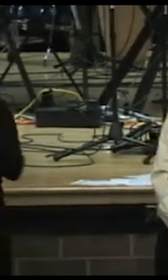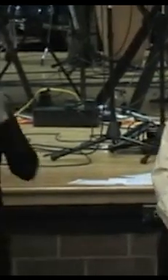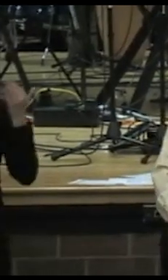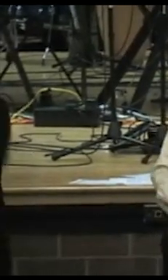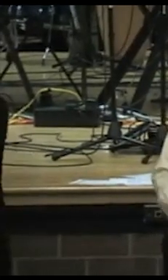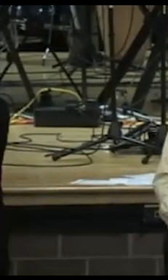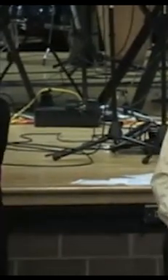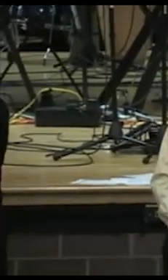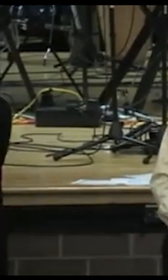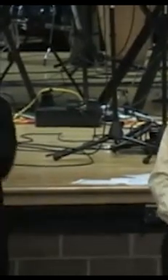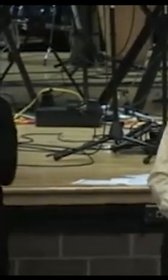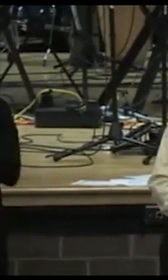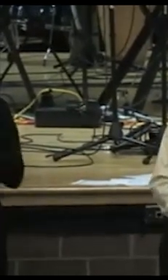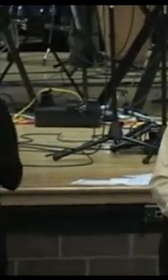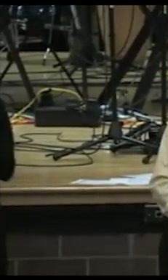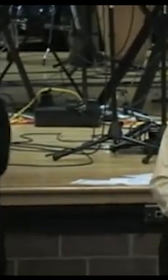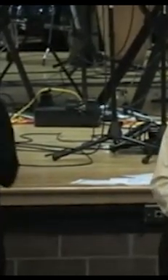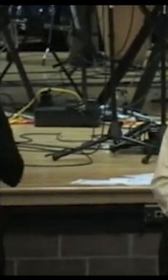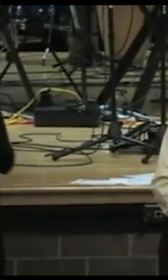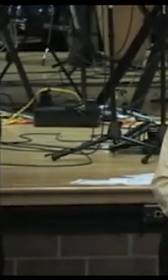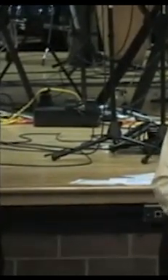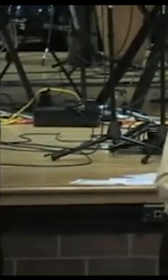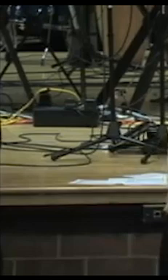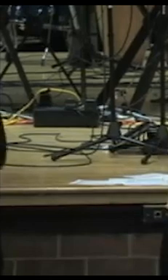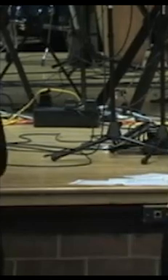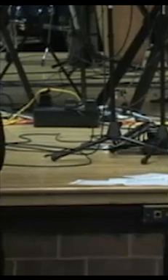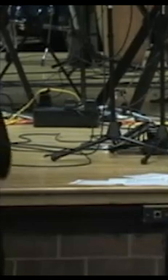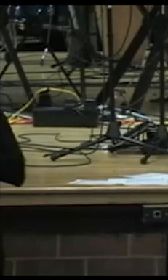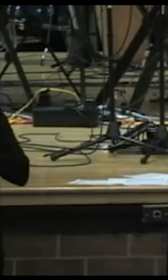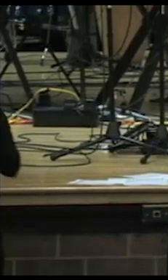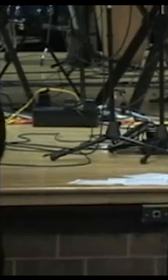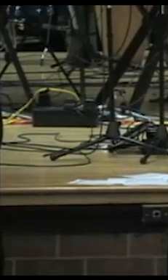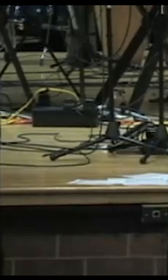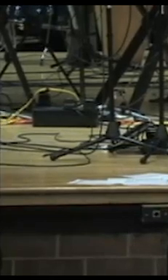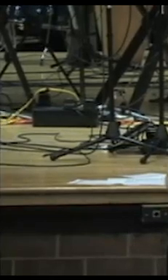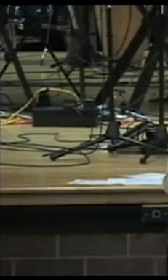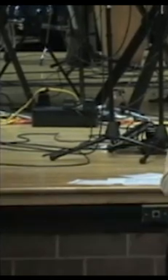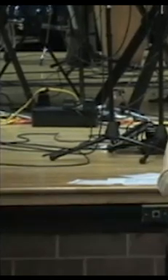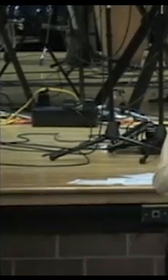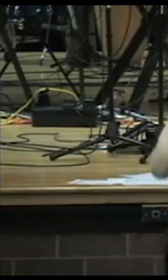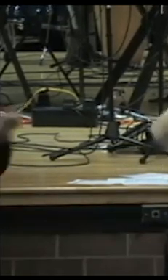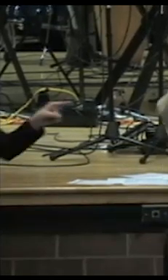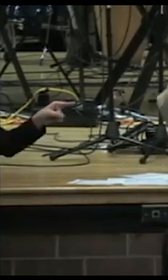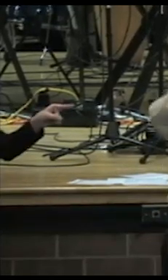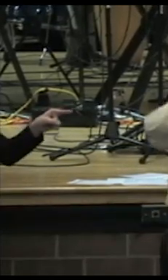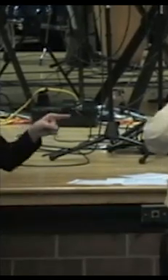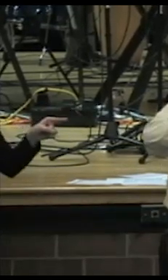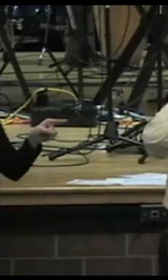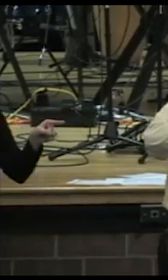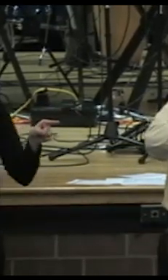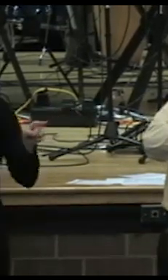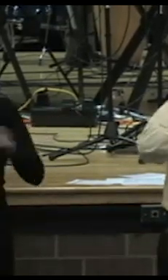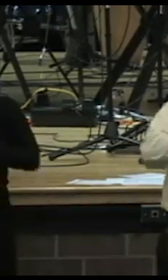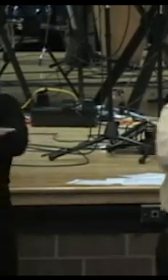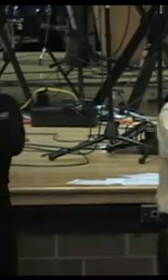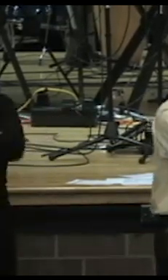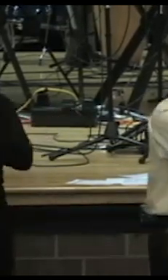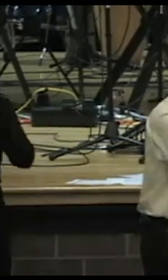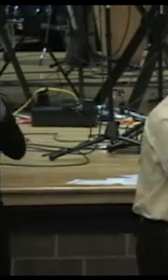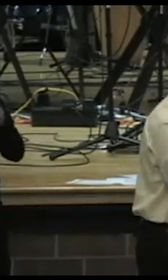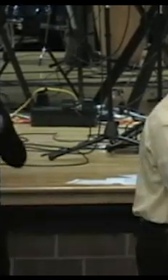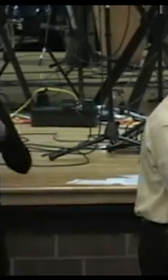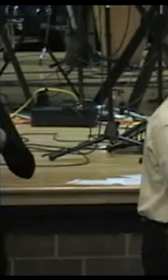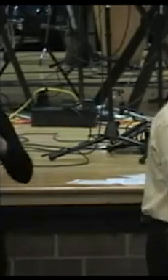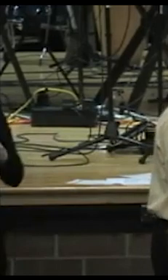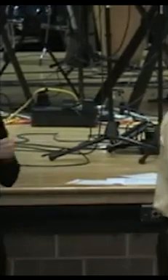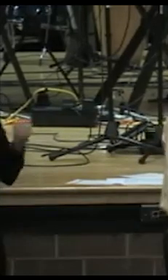here. It's only going to happen as we pray these things. Now, I shared with you, we have these bookmarks out at the table, and we have